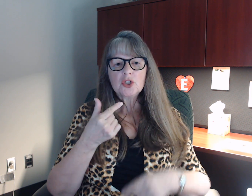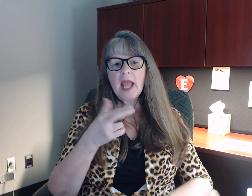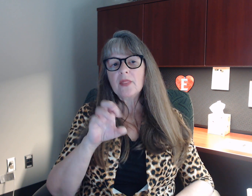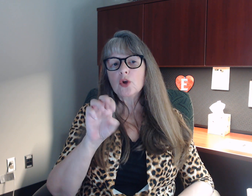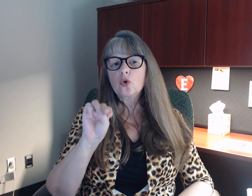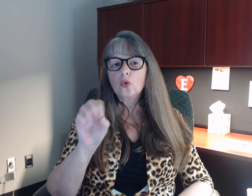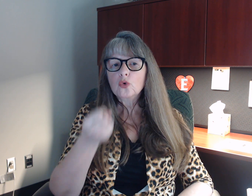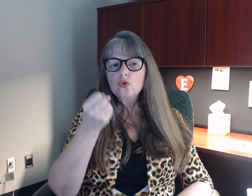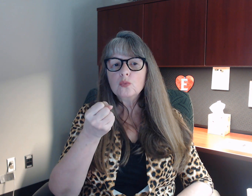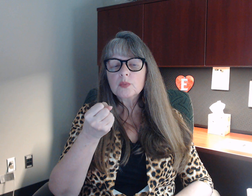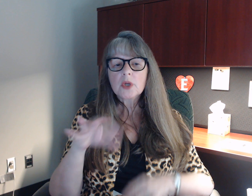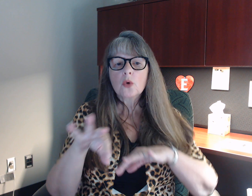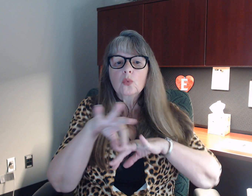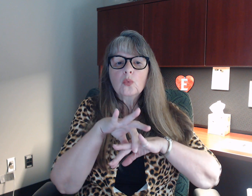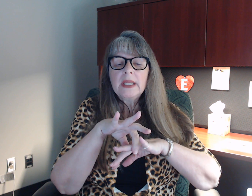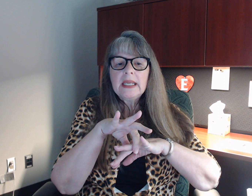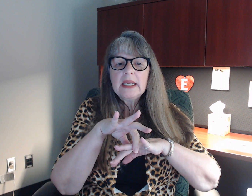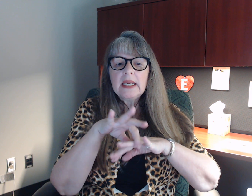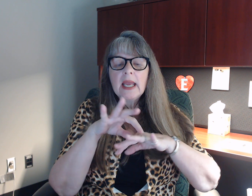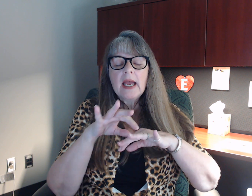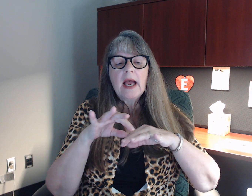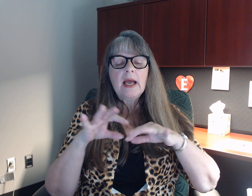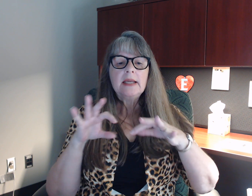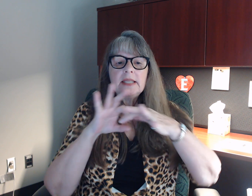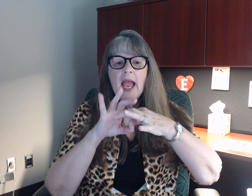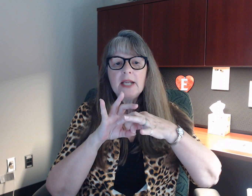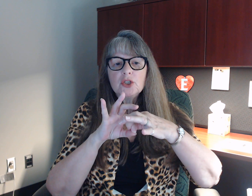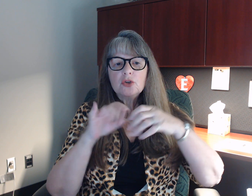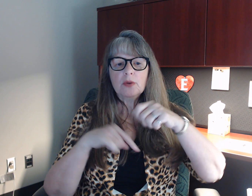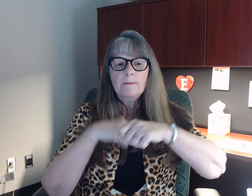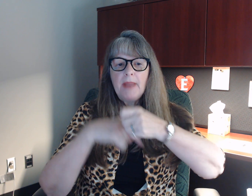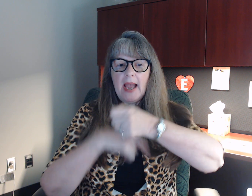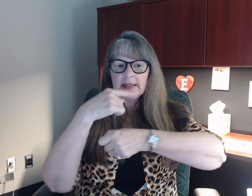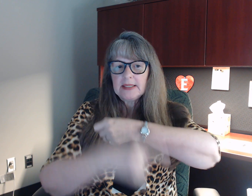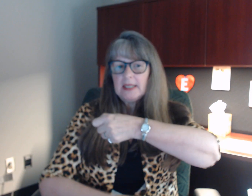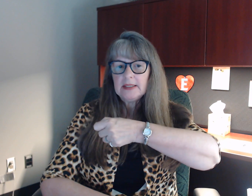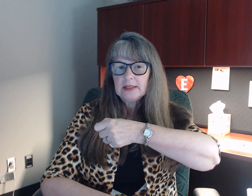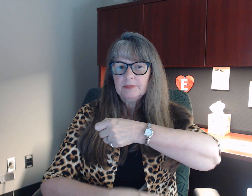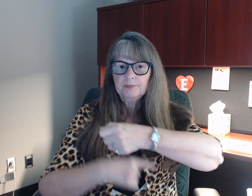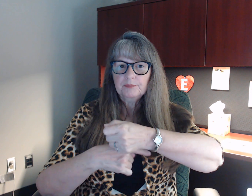had the groom's ring attached to the basket.